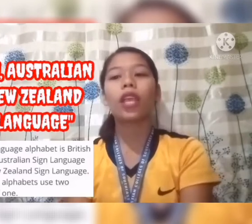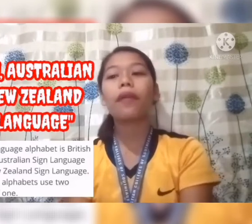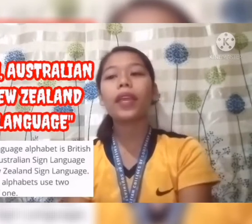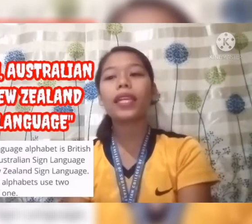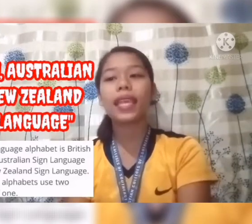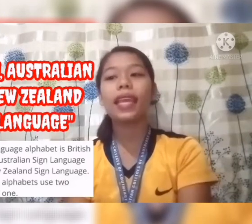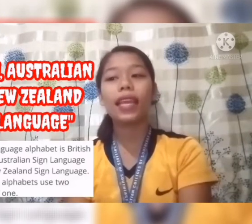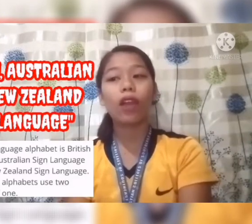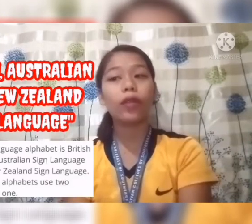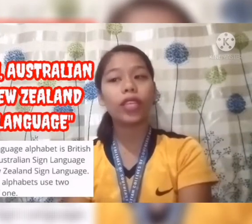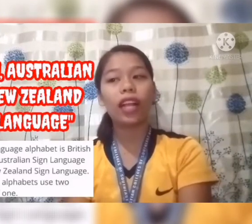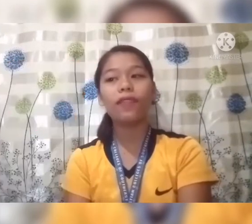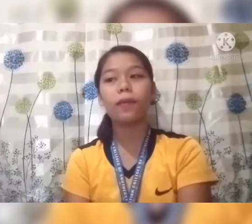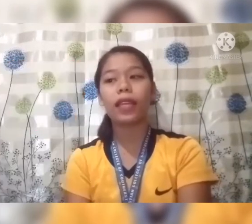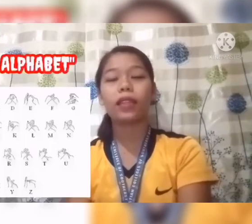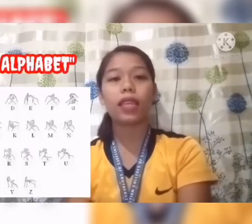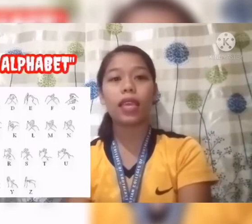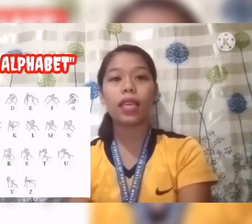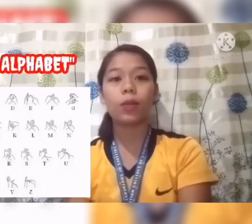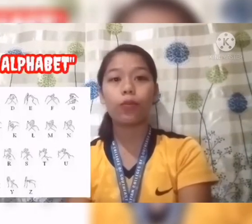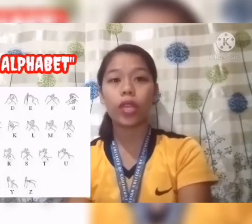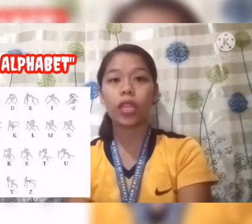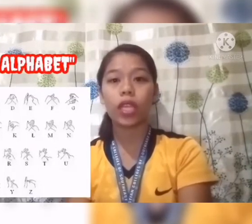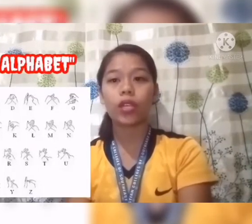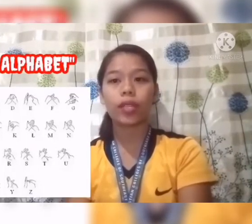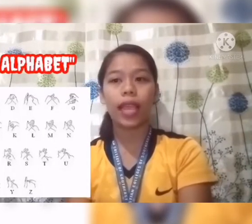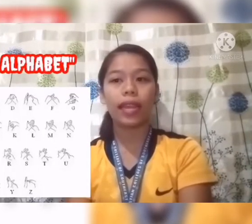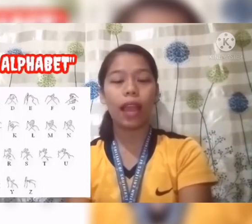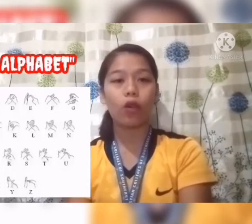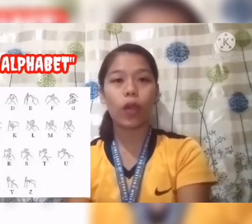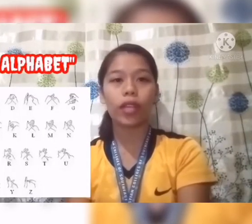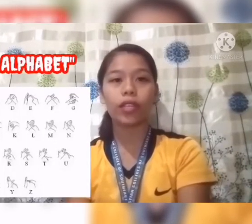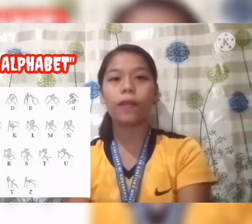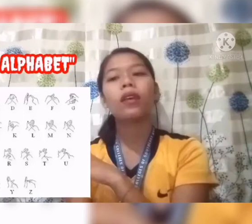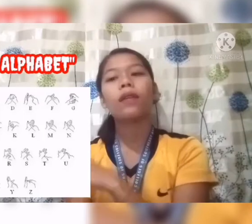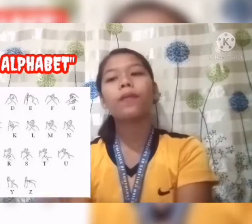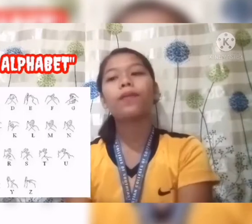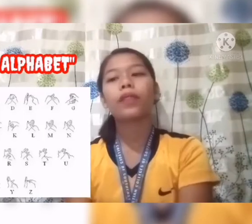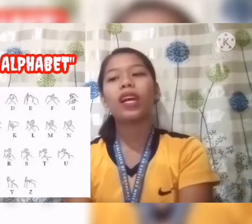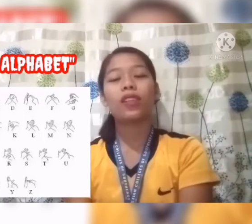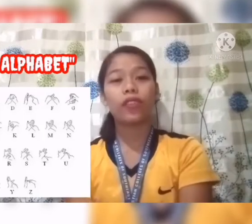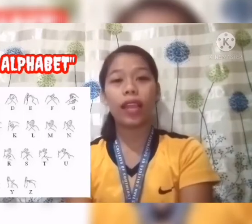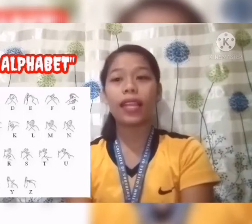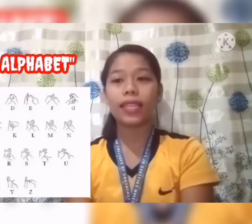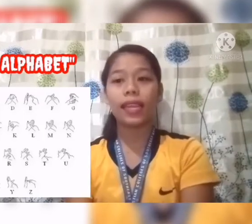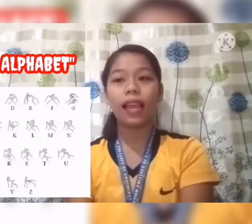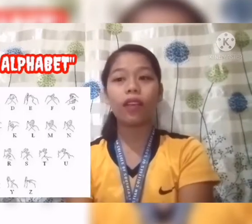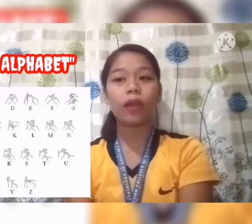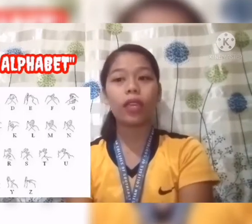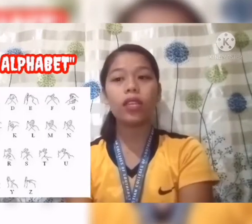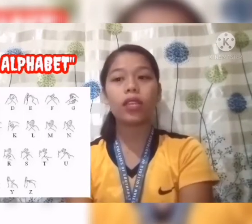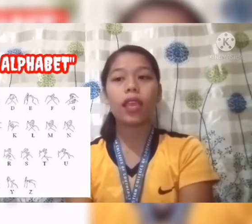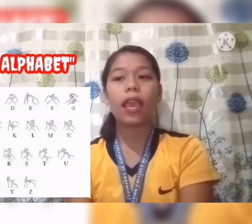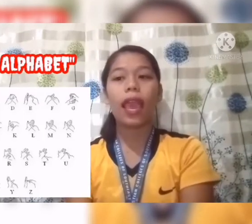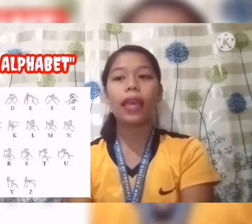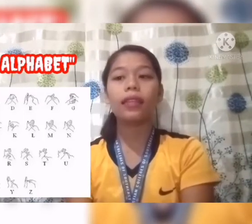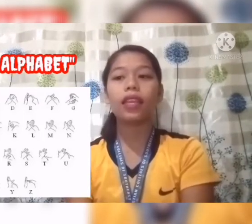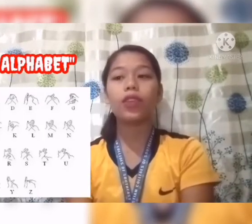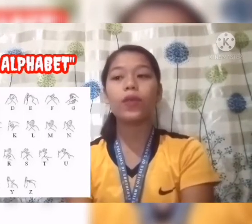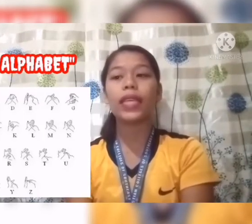Sharing a sign language alphabet is British Sign Language, Australian Sign Language, and the New